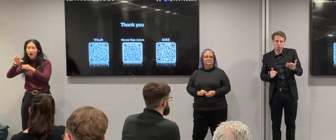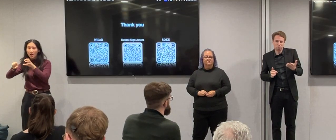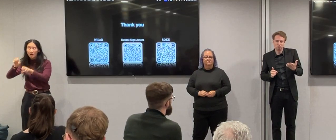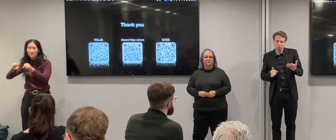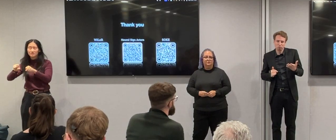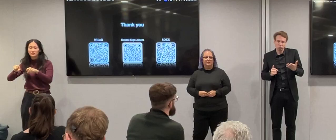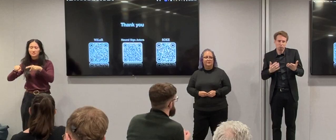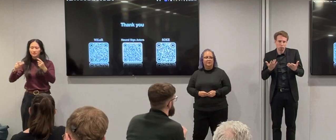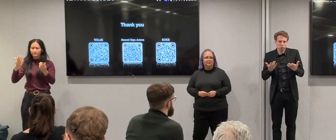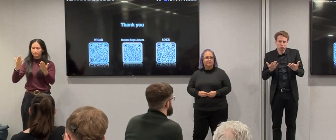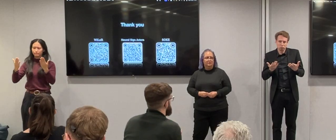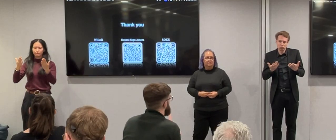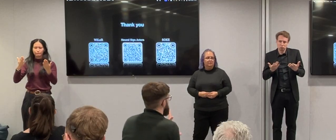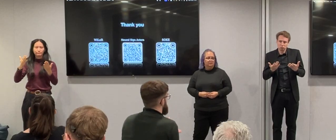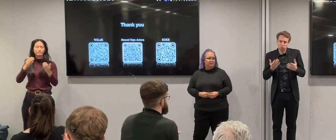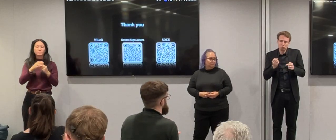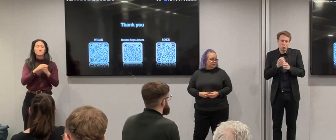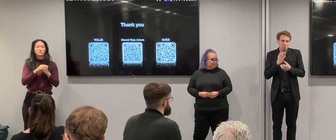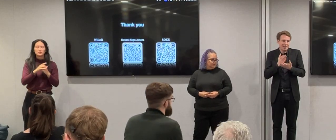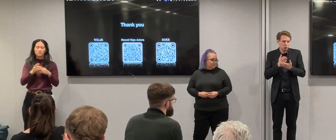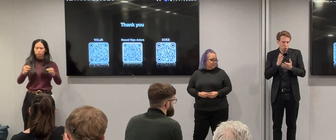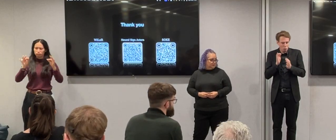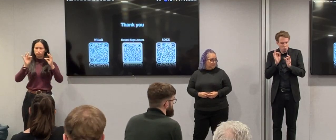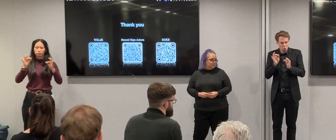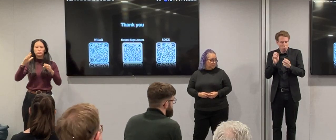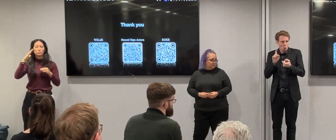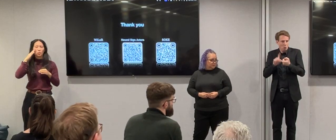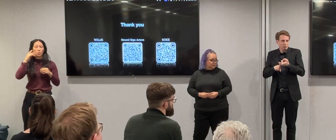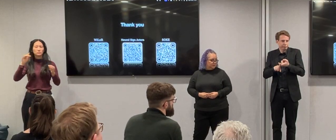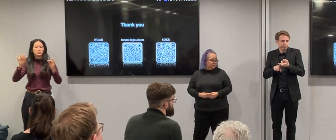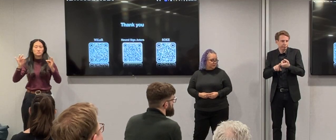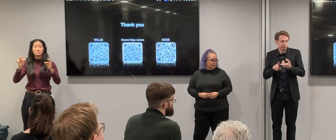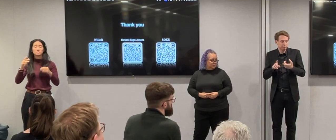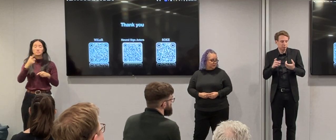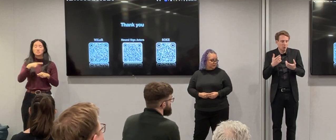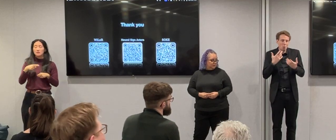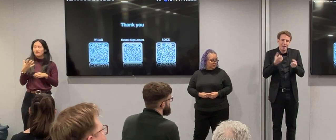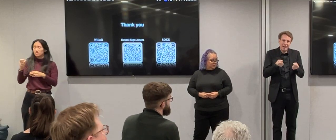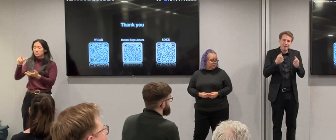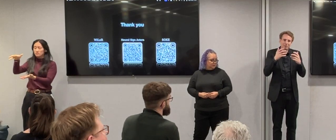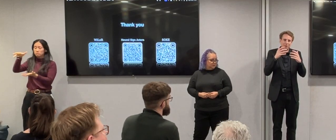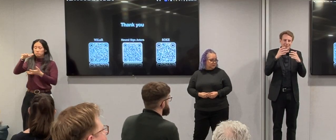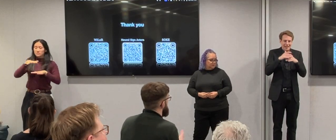So it's basically an ensemble network and then